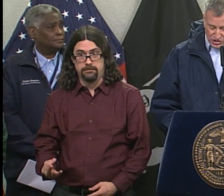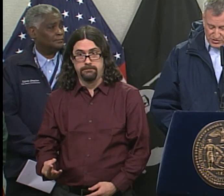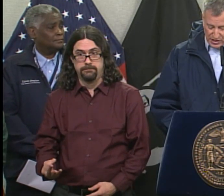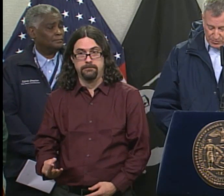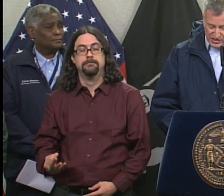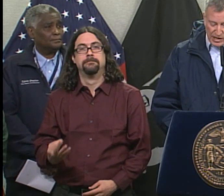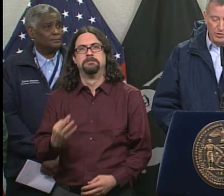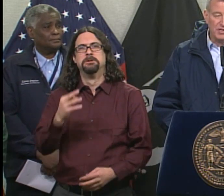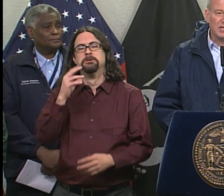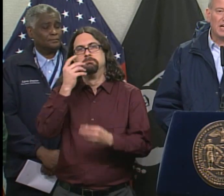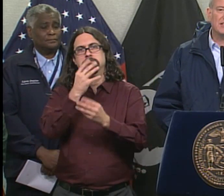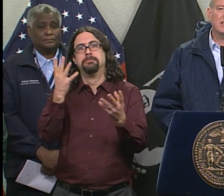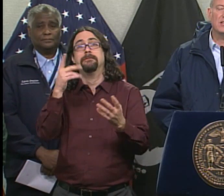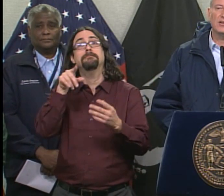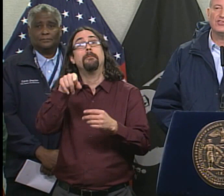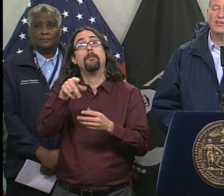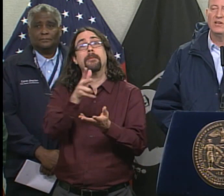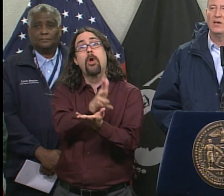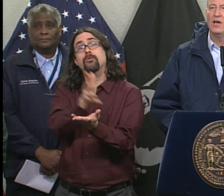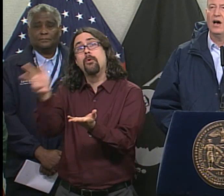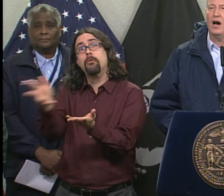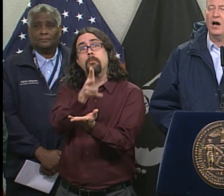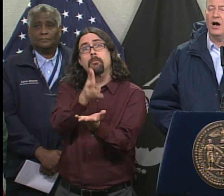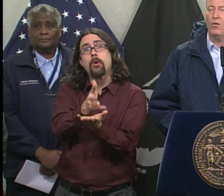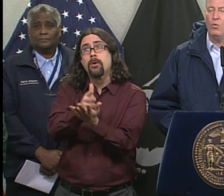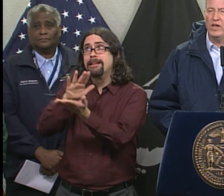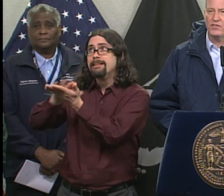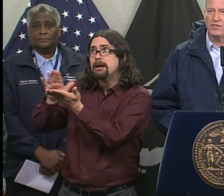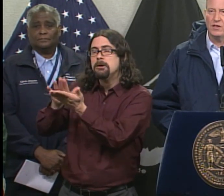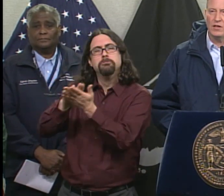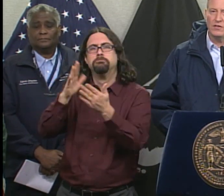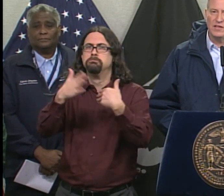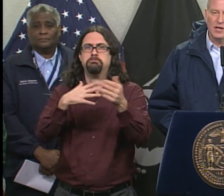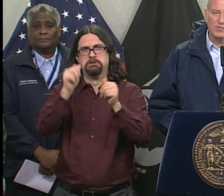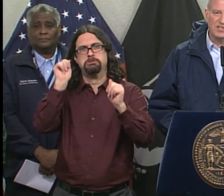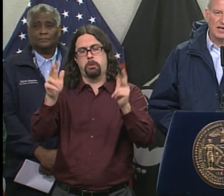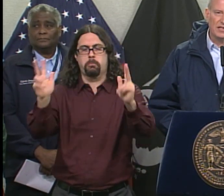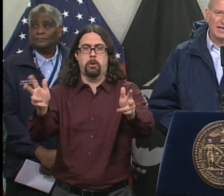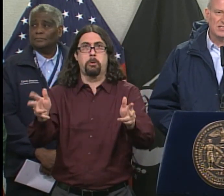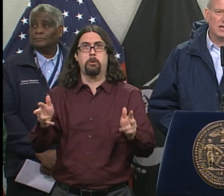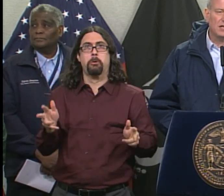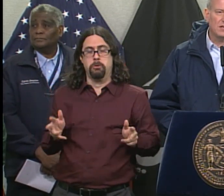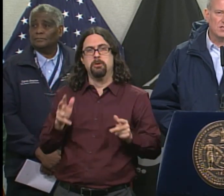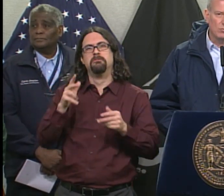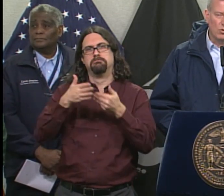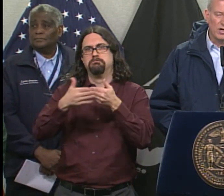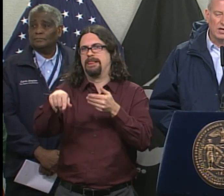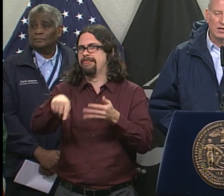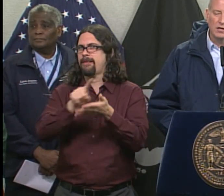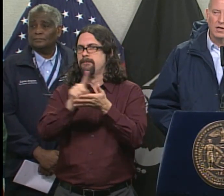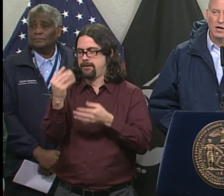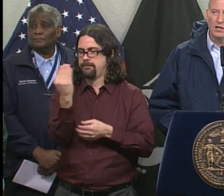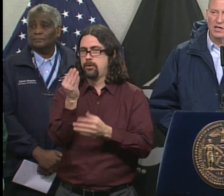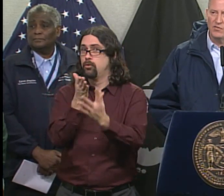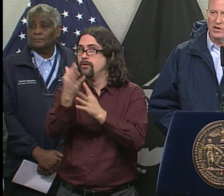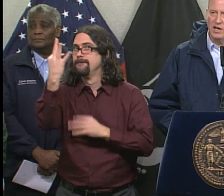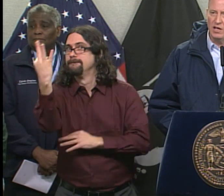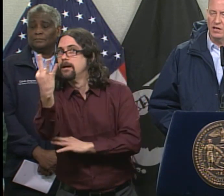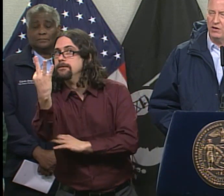In terms of MTA, we've been in constant touch with the MTA last night and this morning.